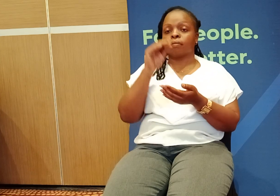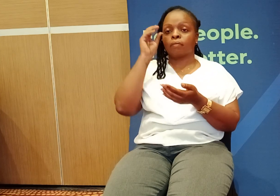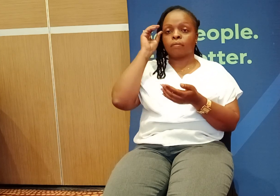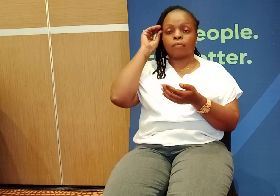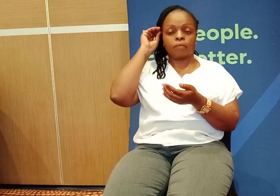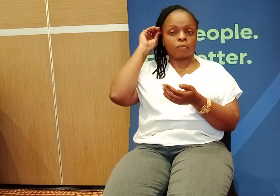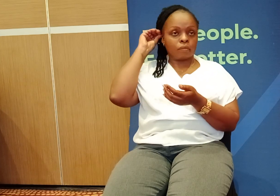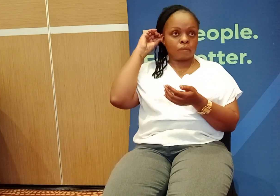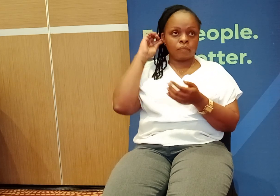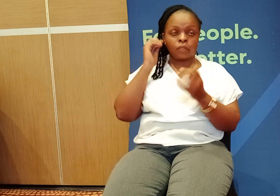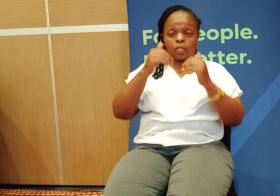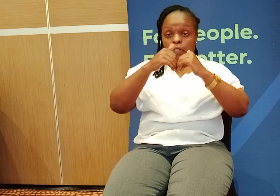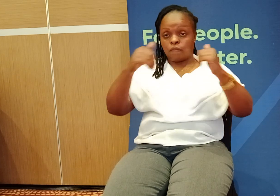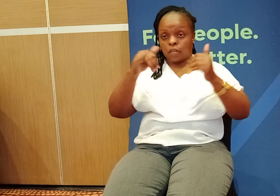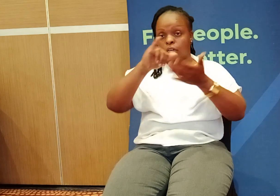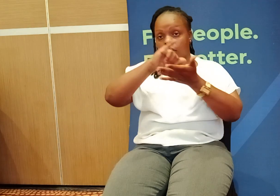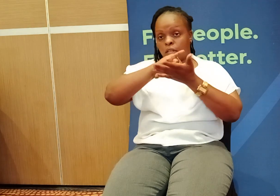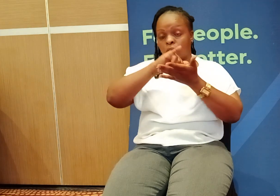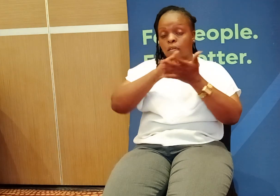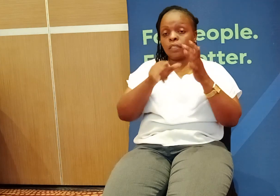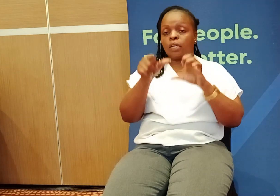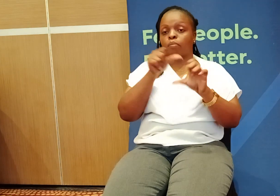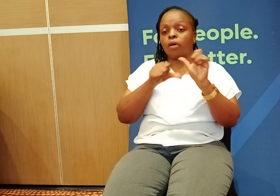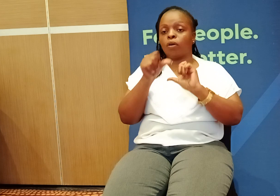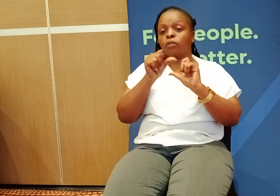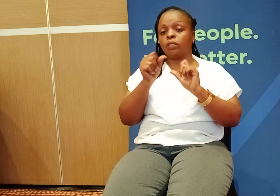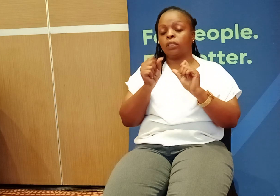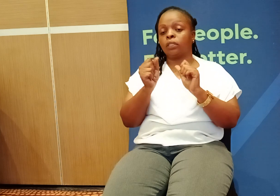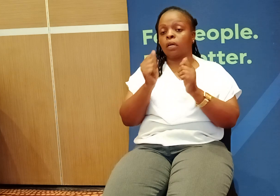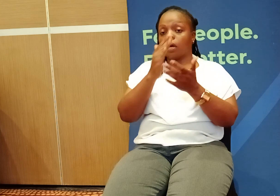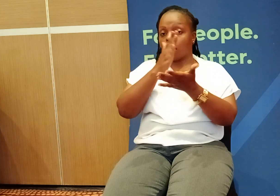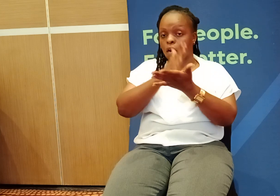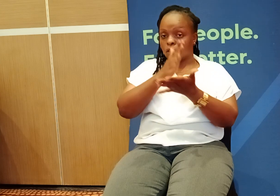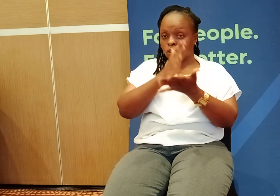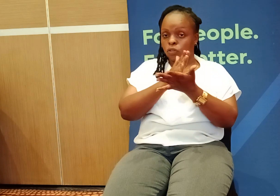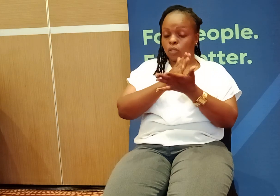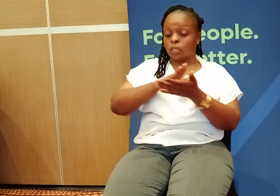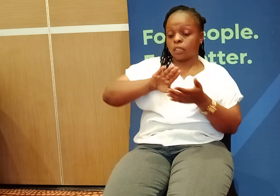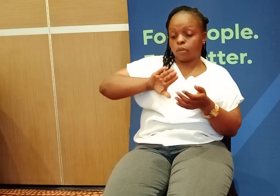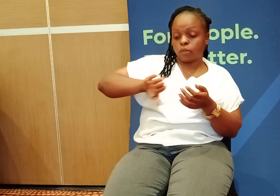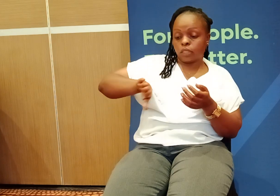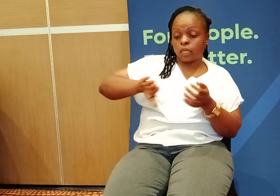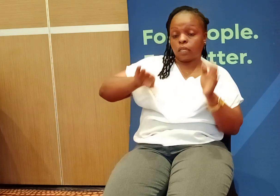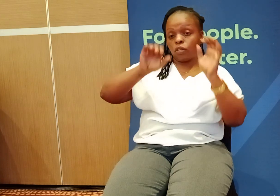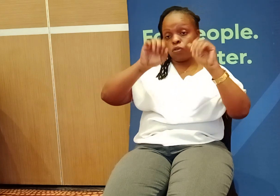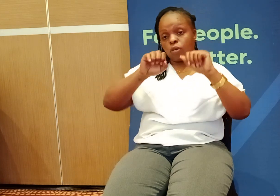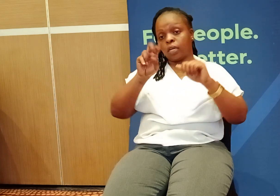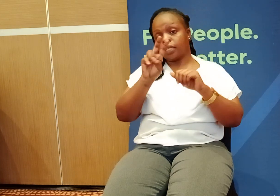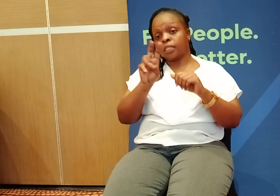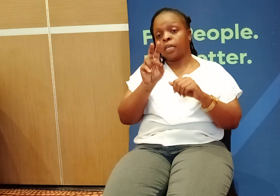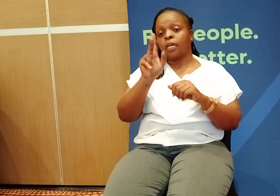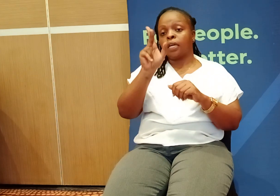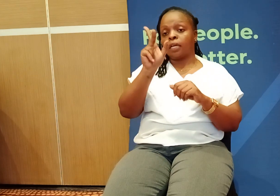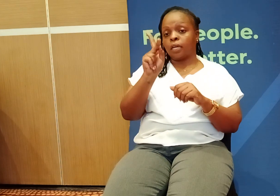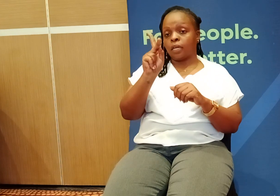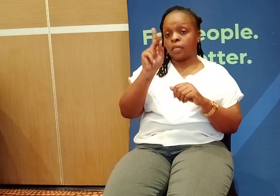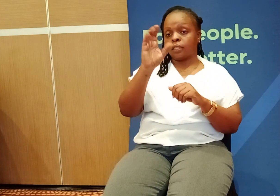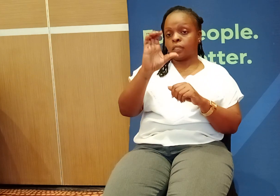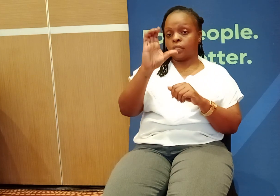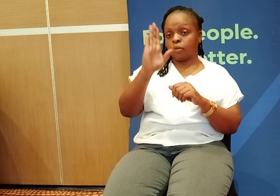Splitting that in terms of the actual subsidiaries, you can see KCB Kenya and NBK were the